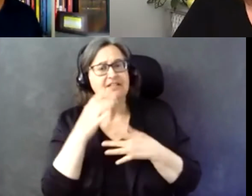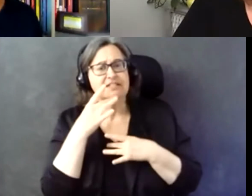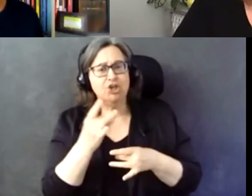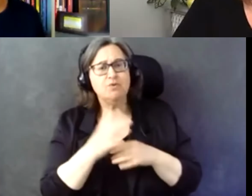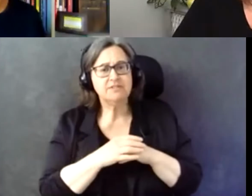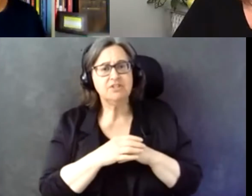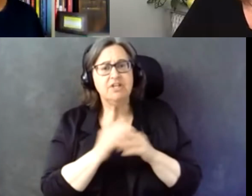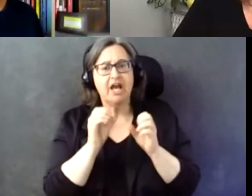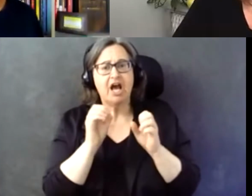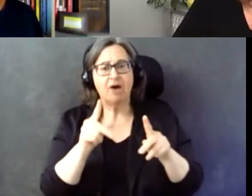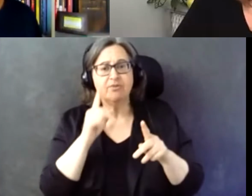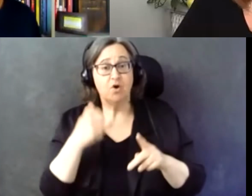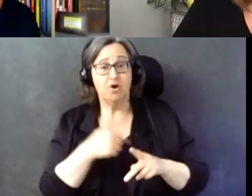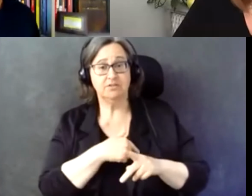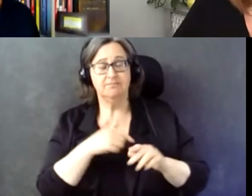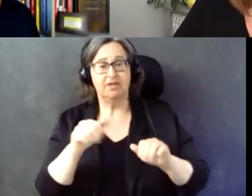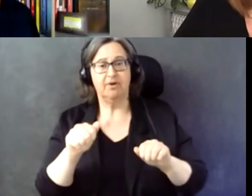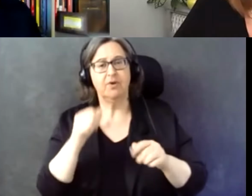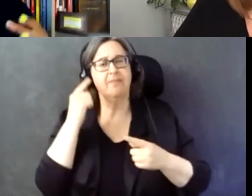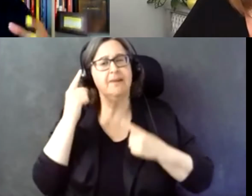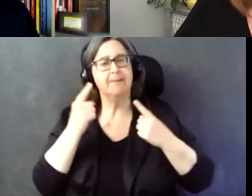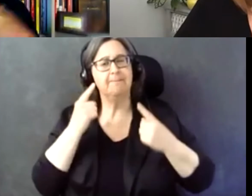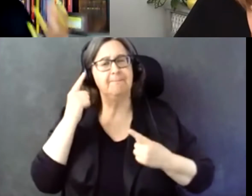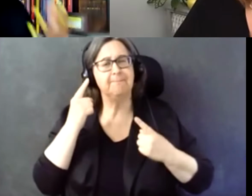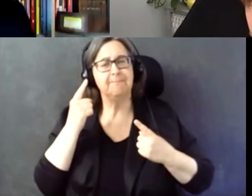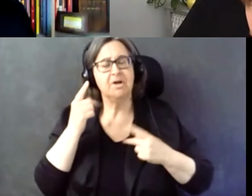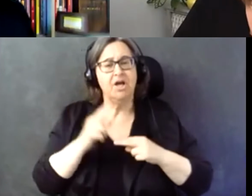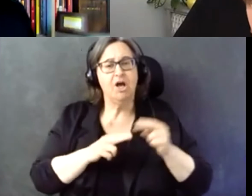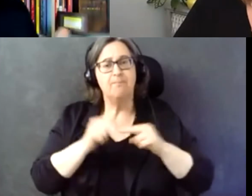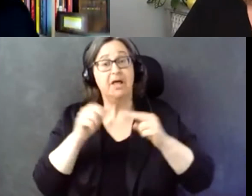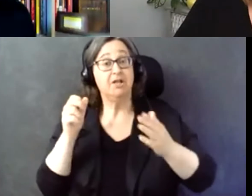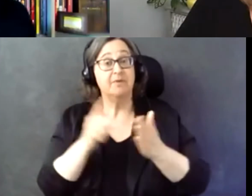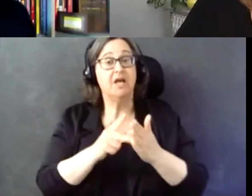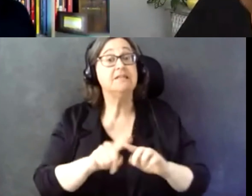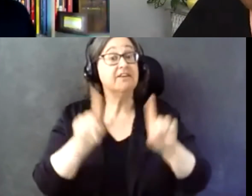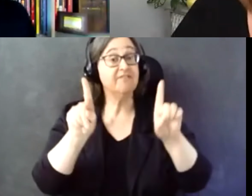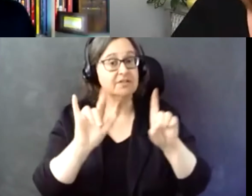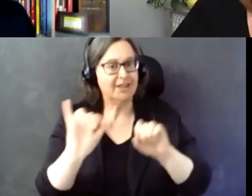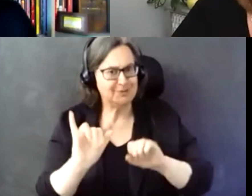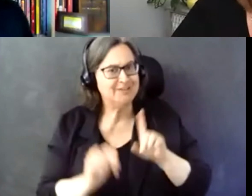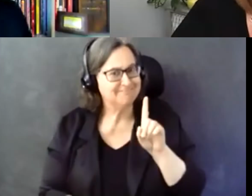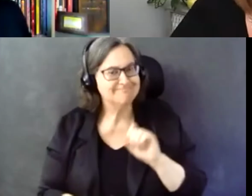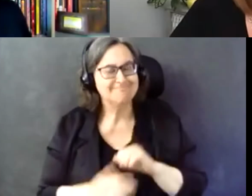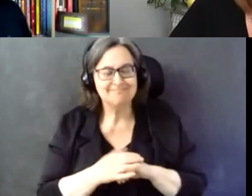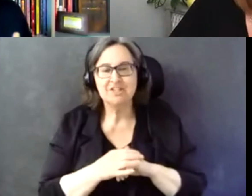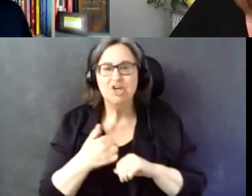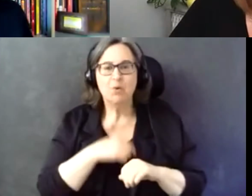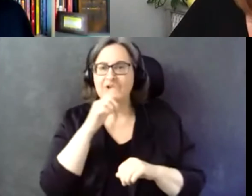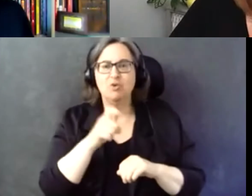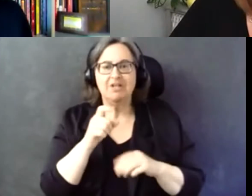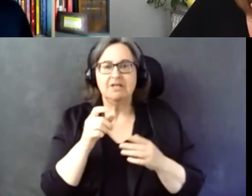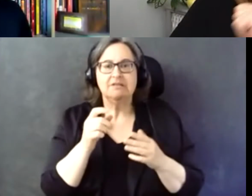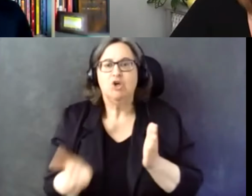opportunity for us to be able to think about building back differently as well right we don't actually have to